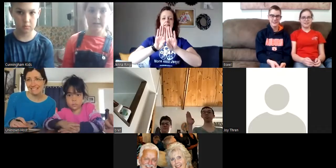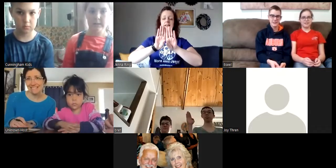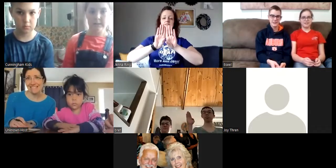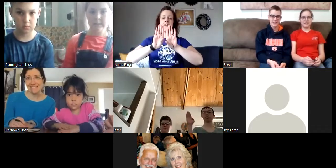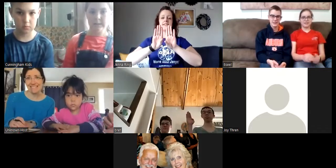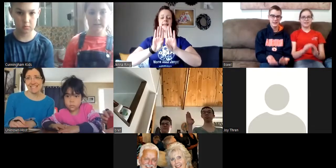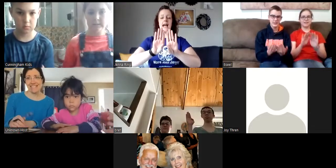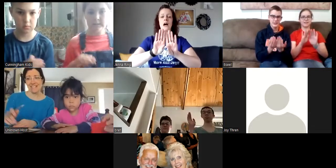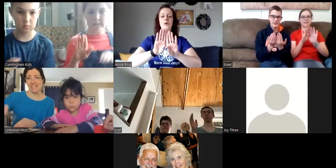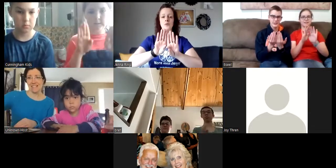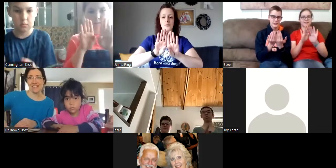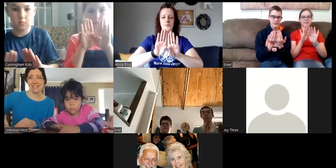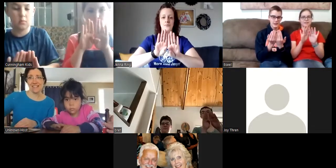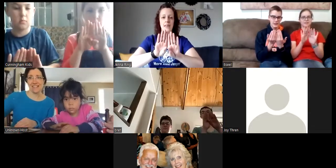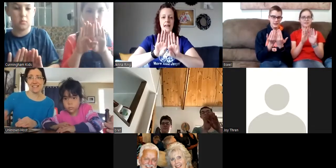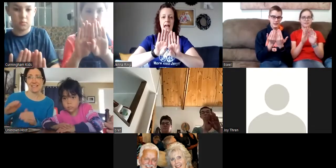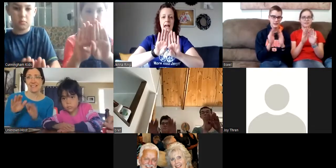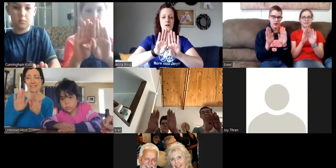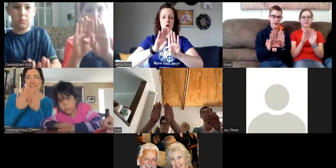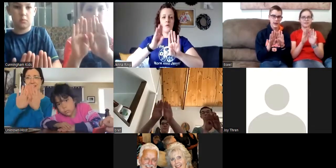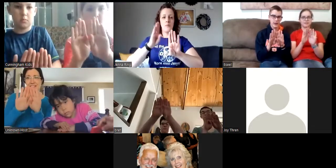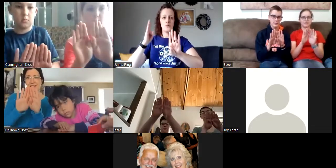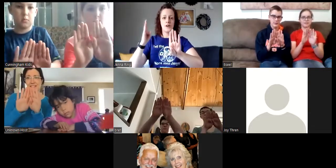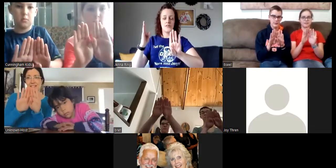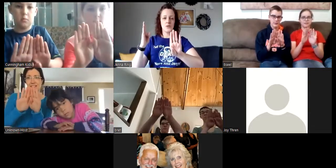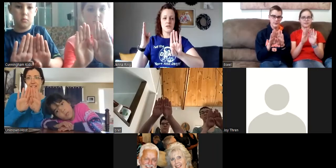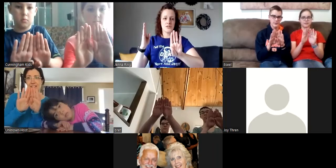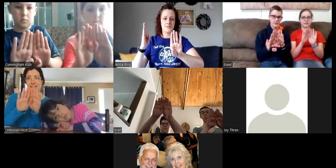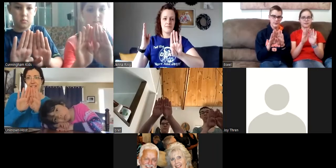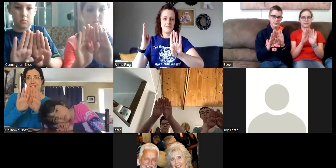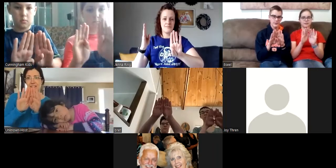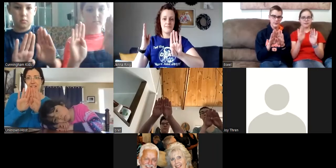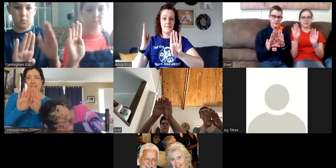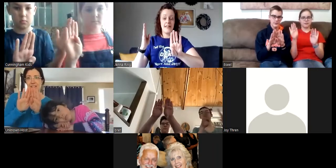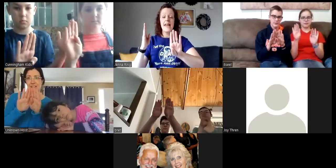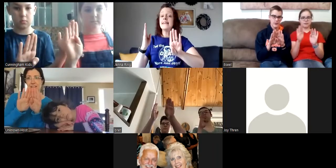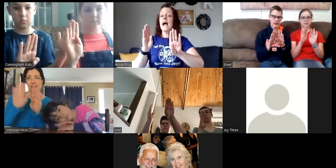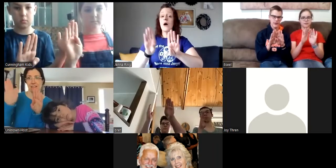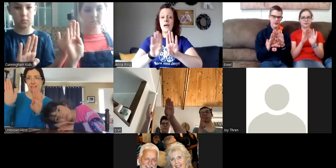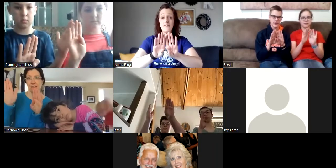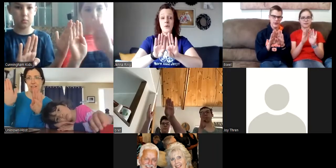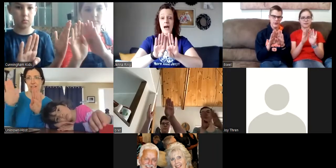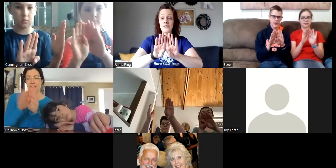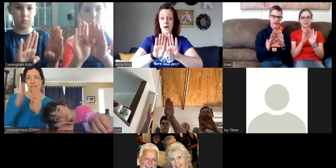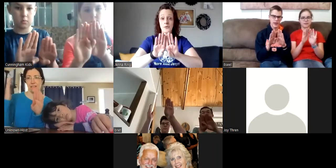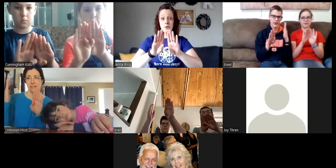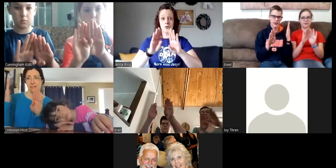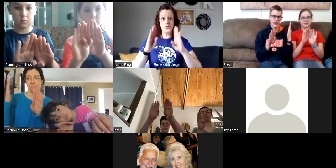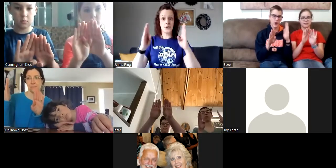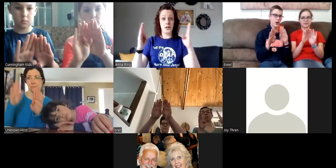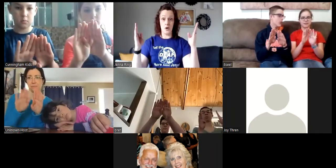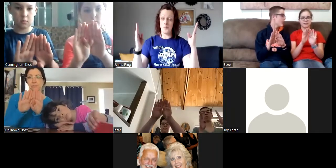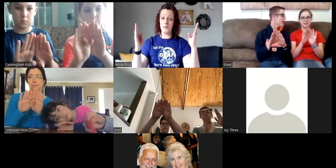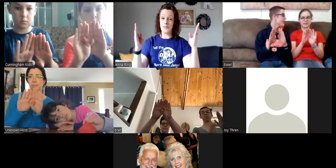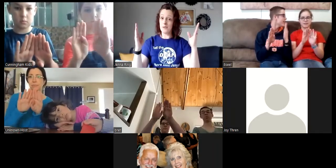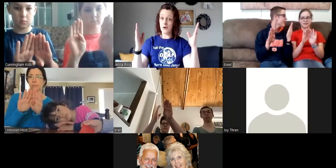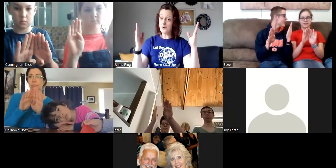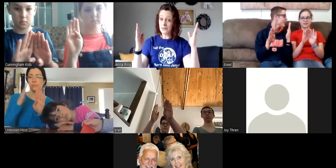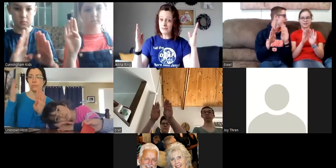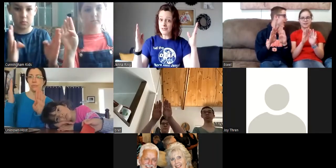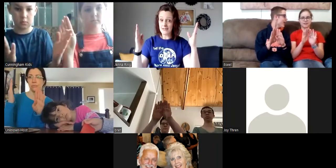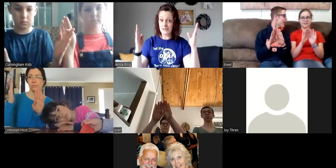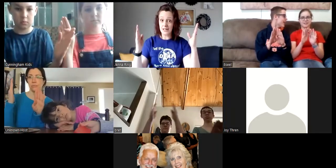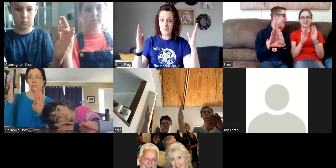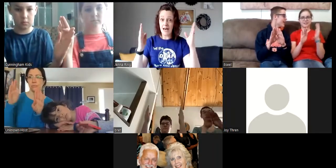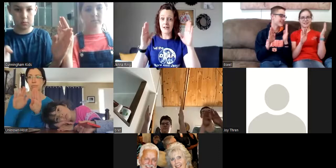your hands like this, facing out, and open one of the doors. Now, if you have double doors, you can open them